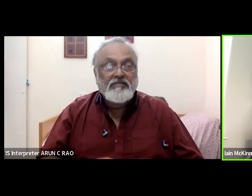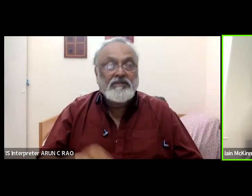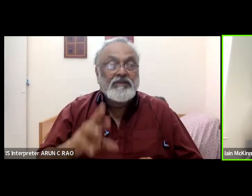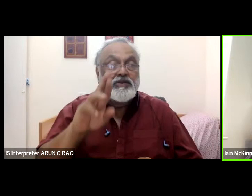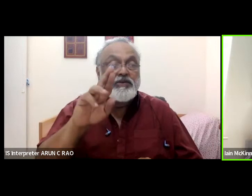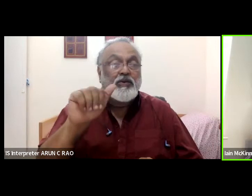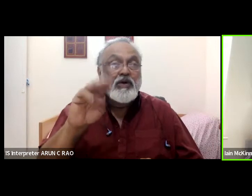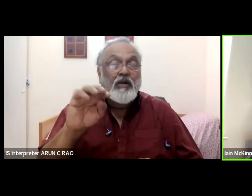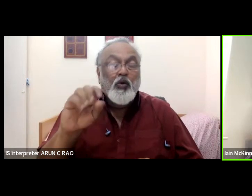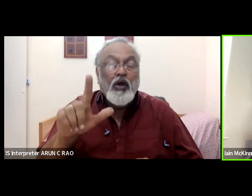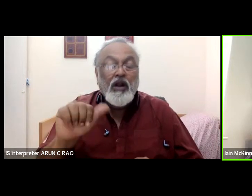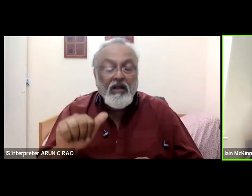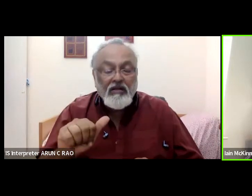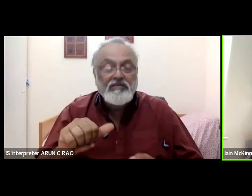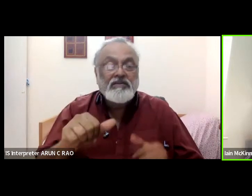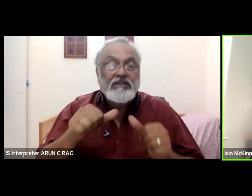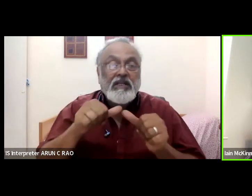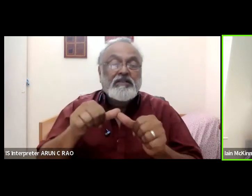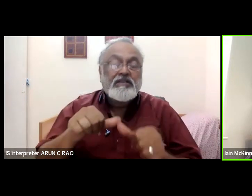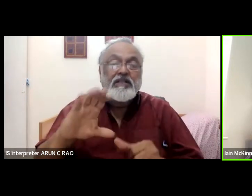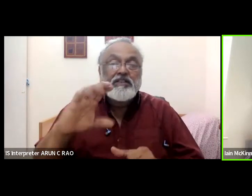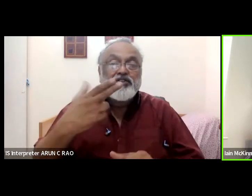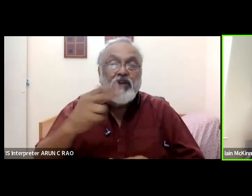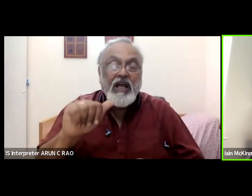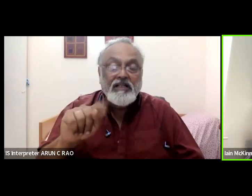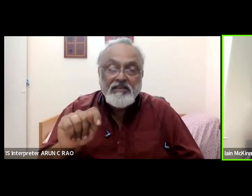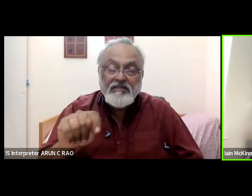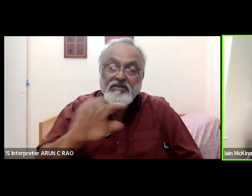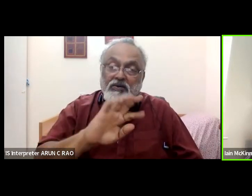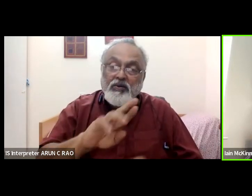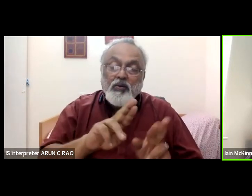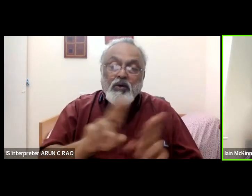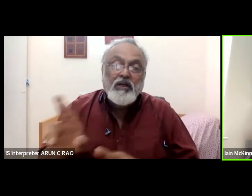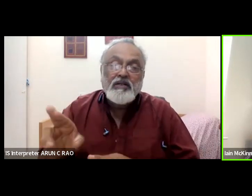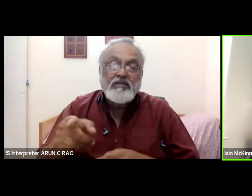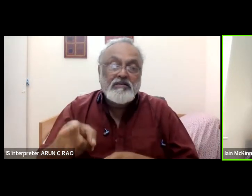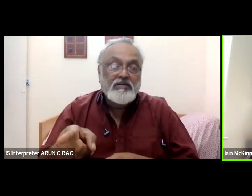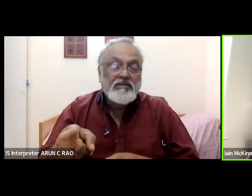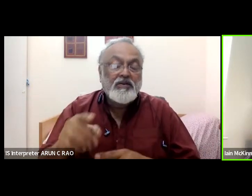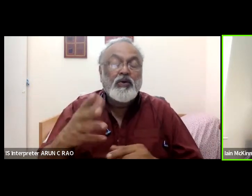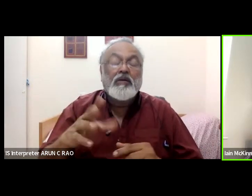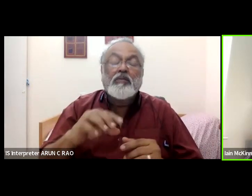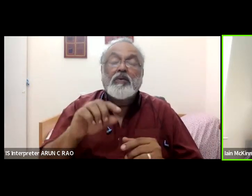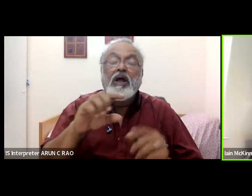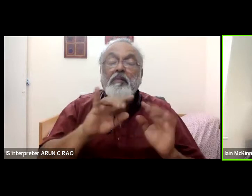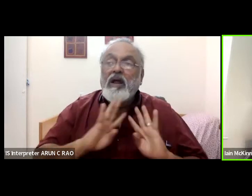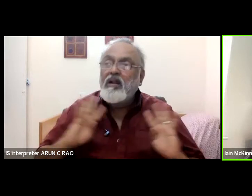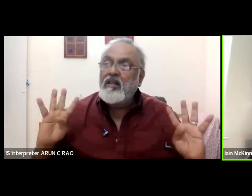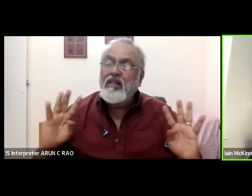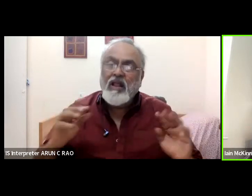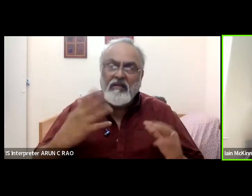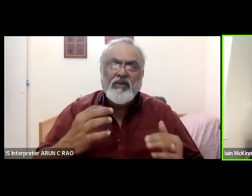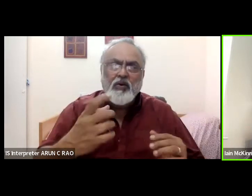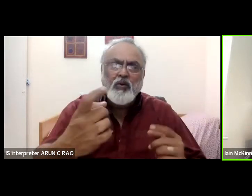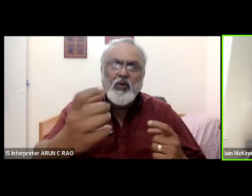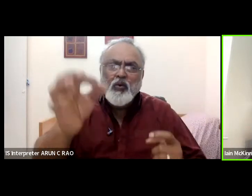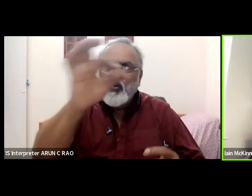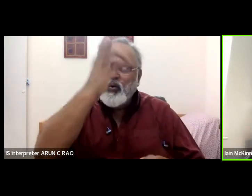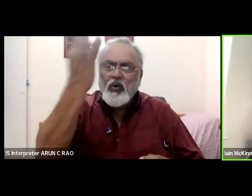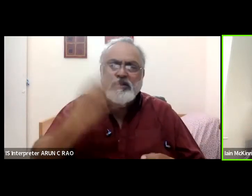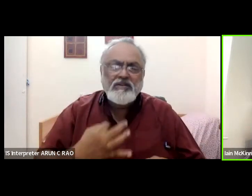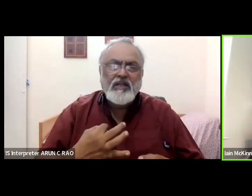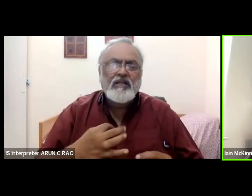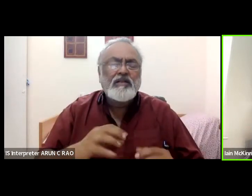you have any questions to put to our panelists, you can either add them to the Q&A box or the chat